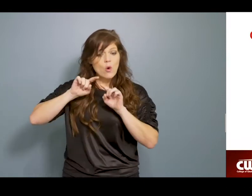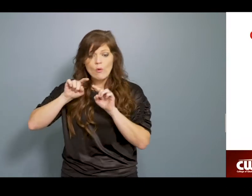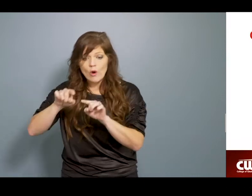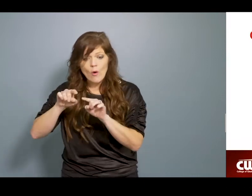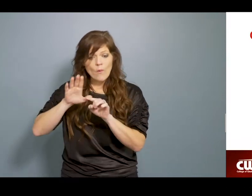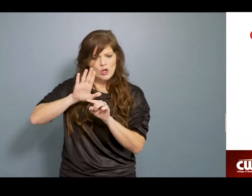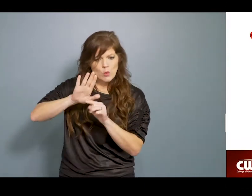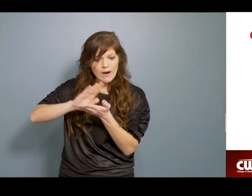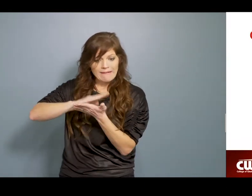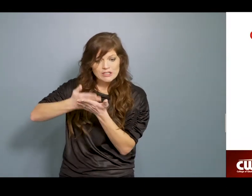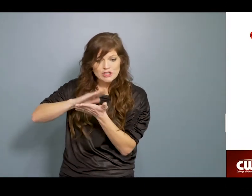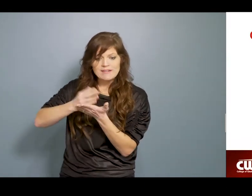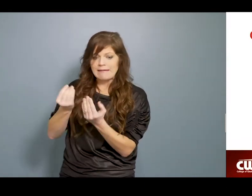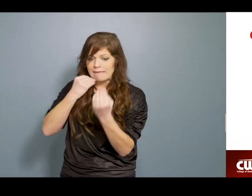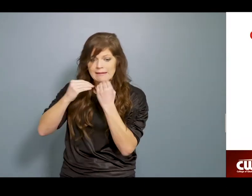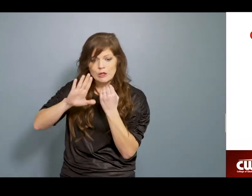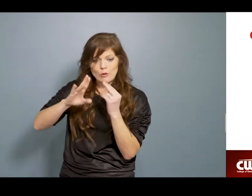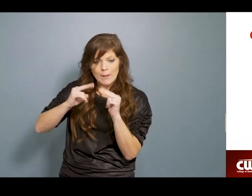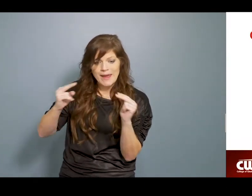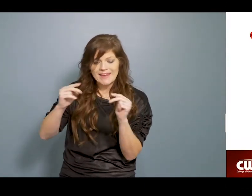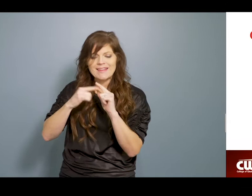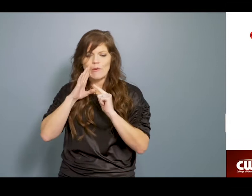see you back here at 10:10.